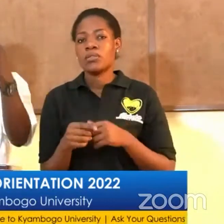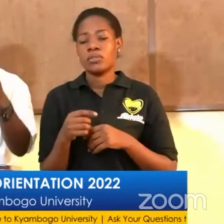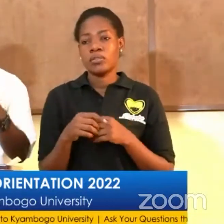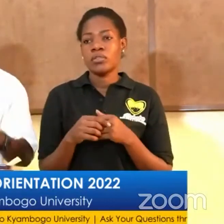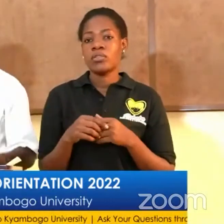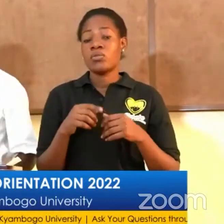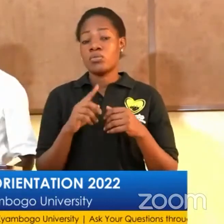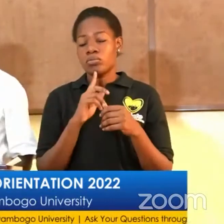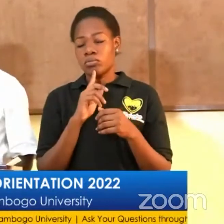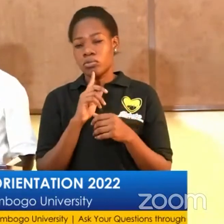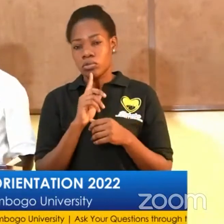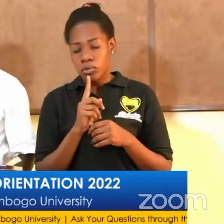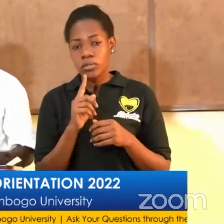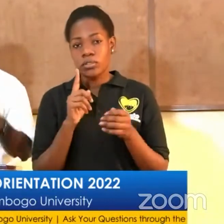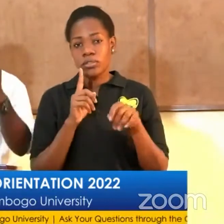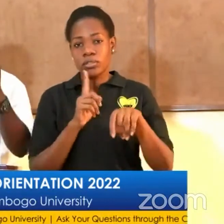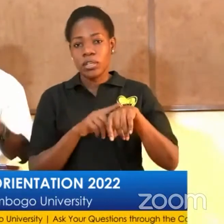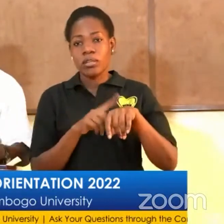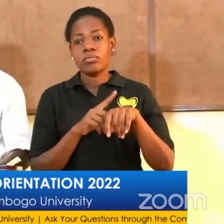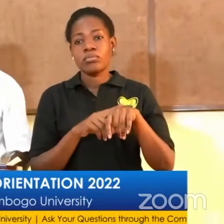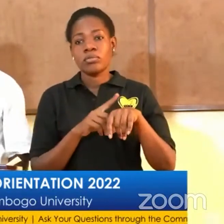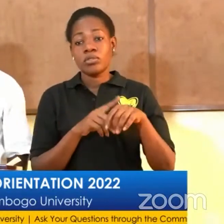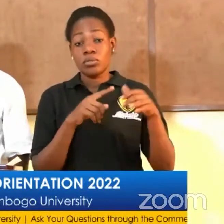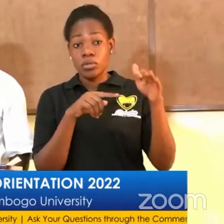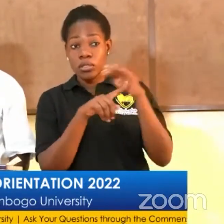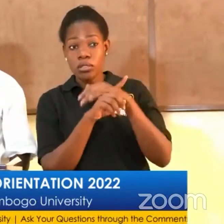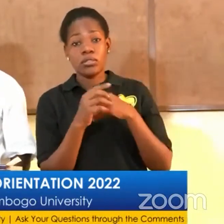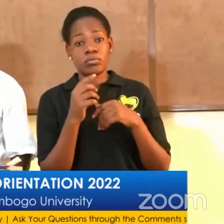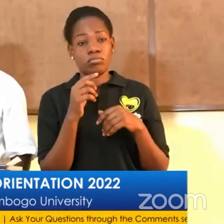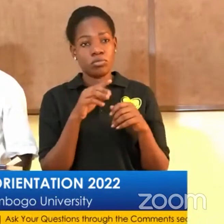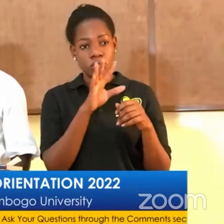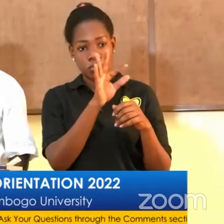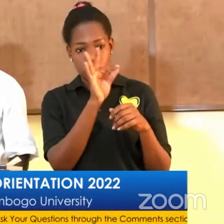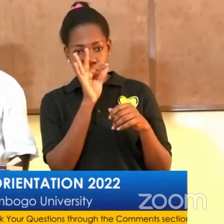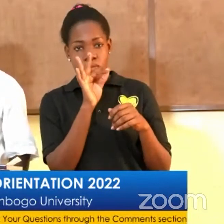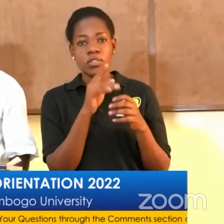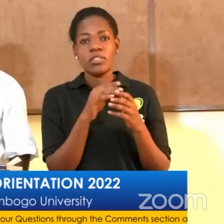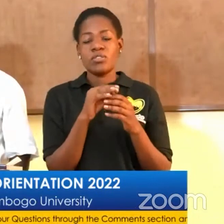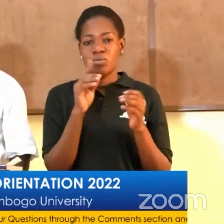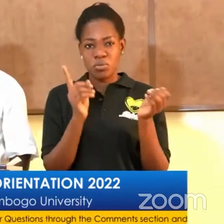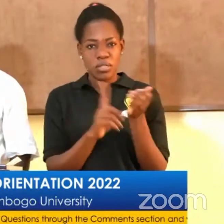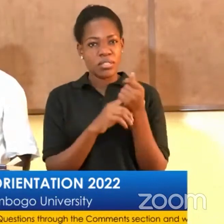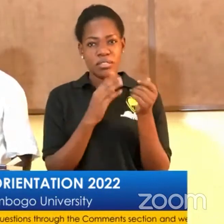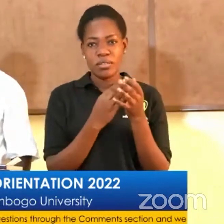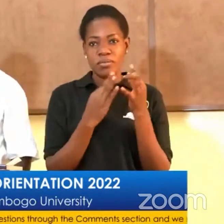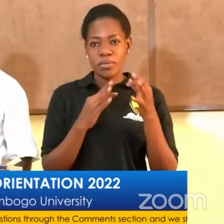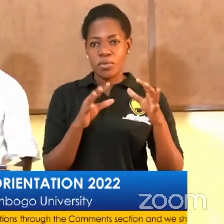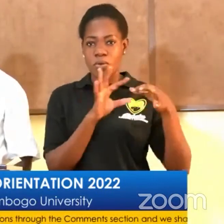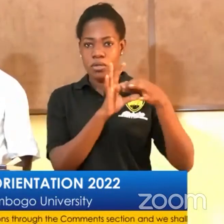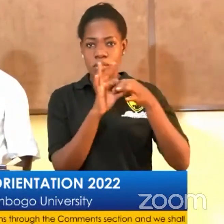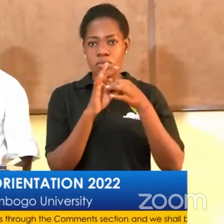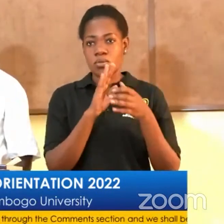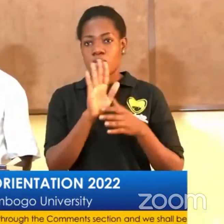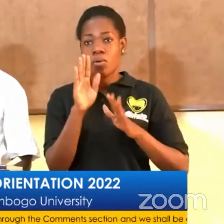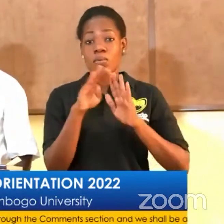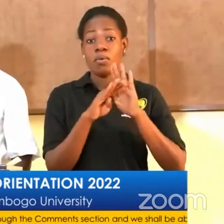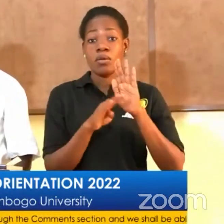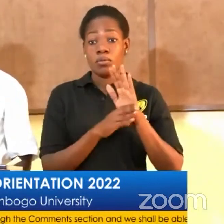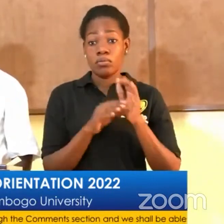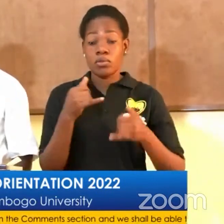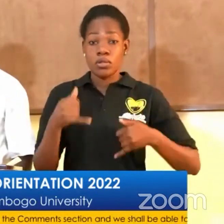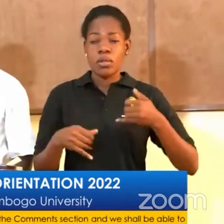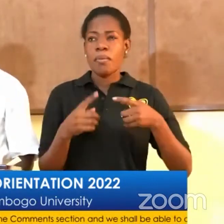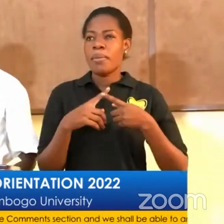to any of these libraries, you can find something as per your program and enjoy. But for